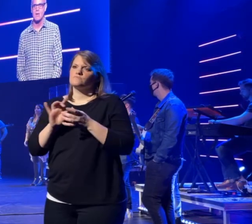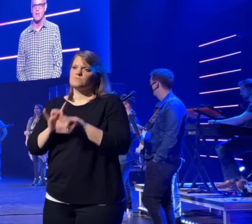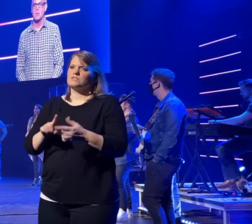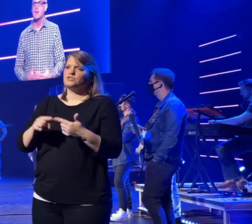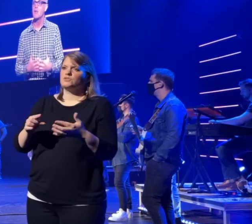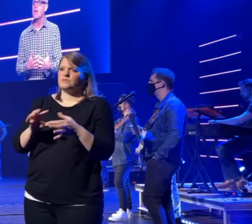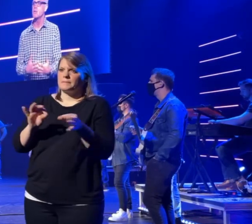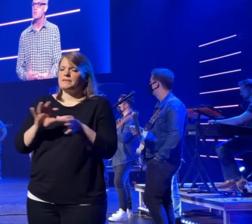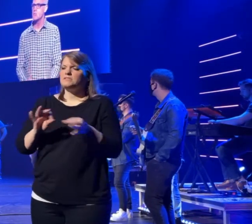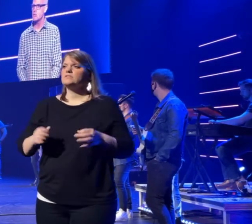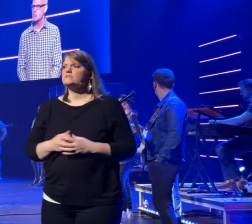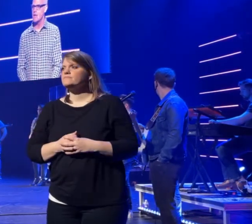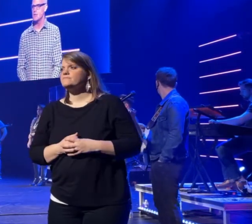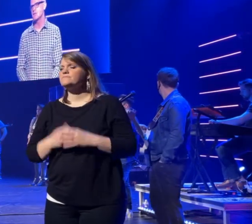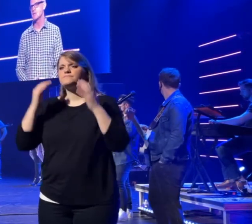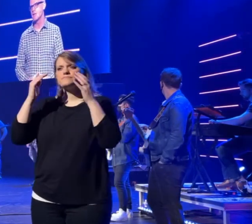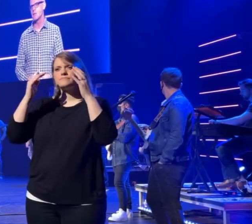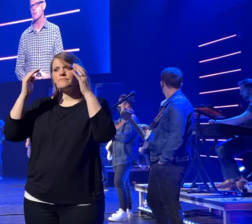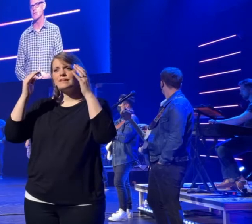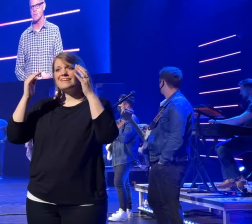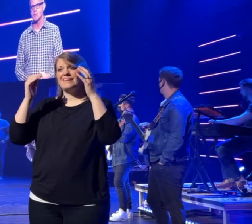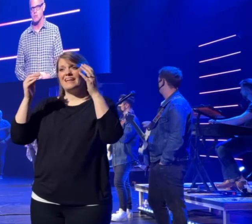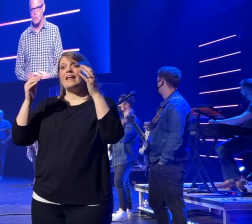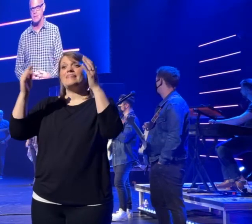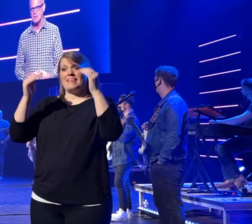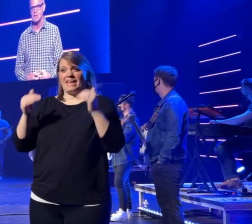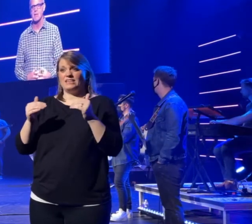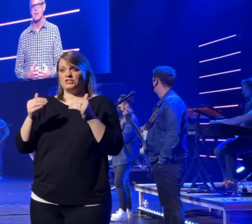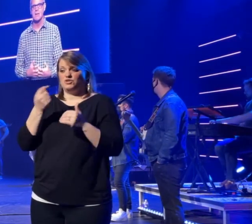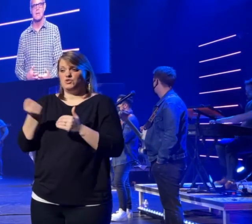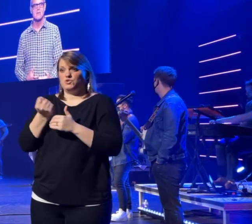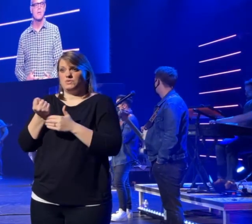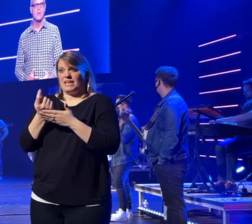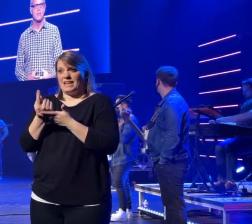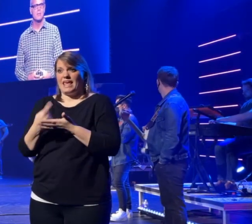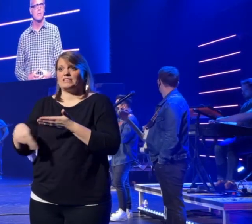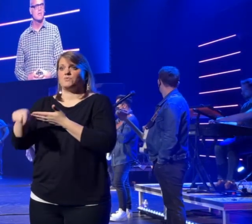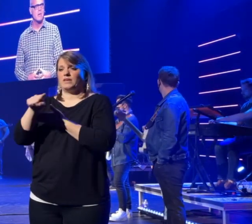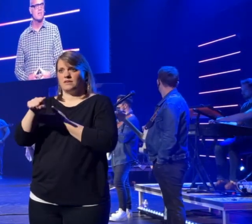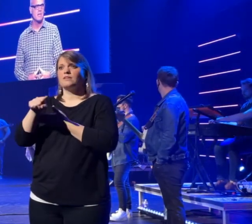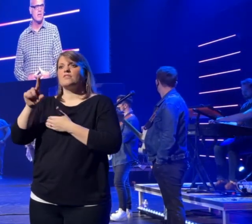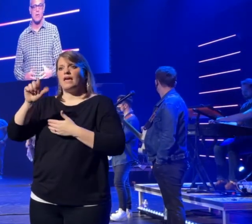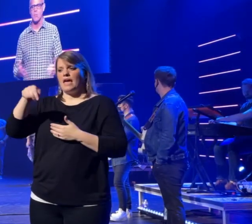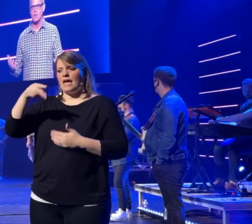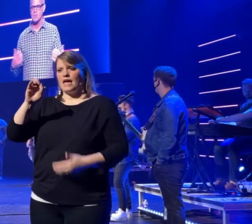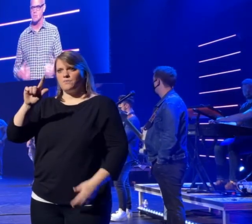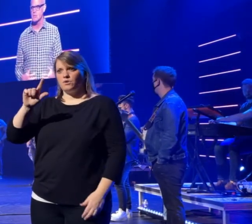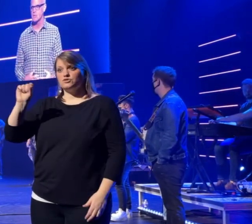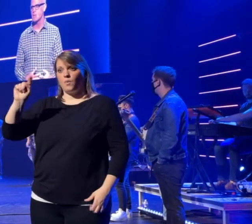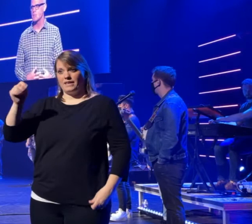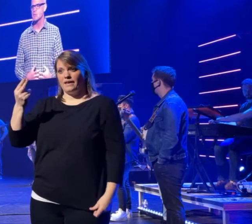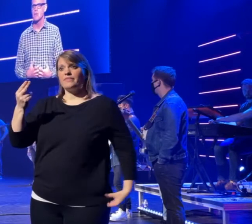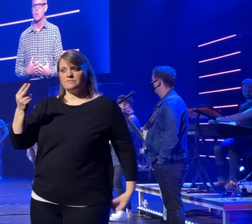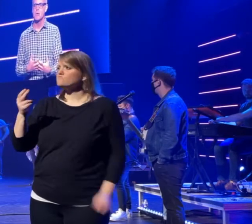want to let you know about that. And then Tuesday, 2 days later, which is April the 20th, in this very room, especially, you're all welcome, especially